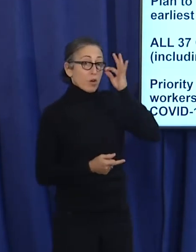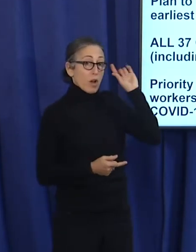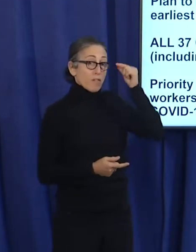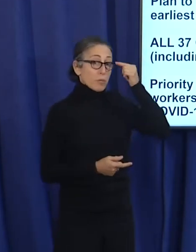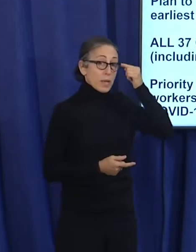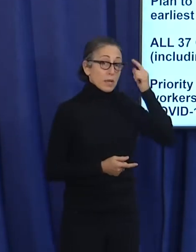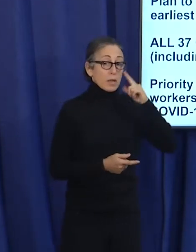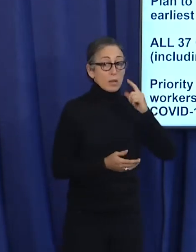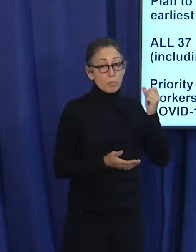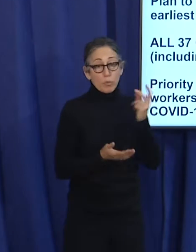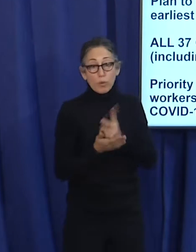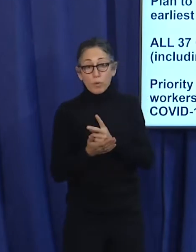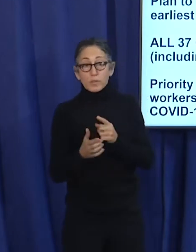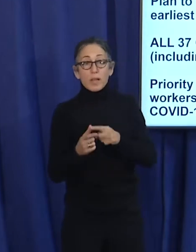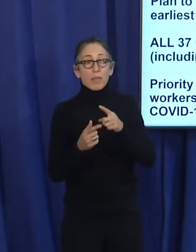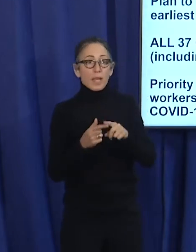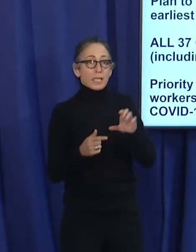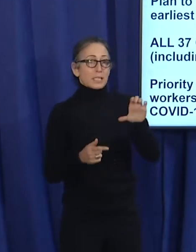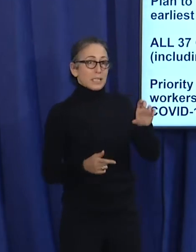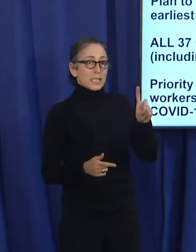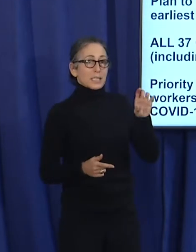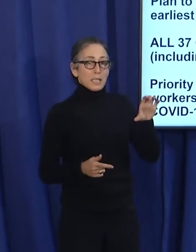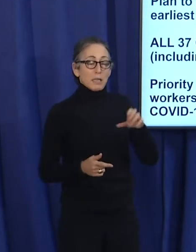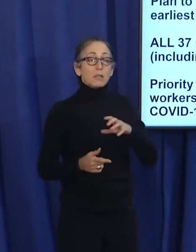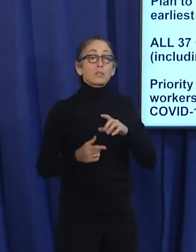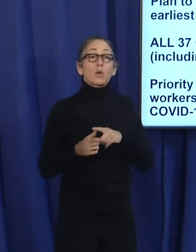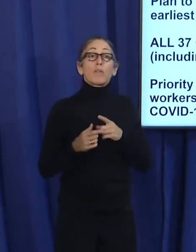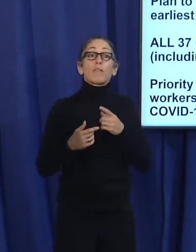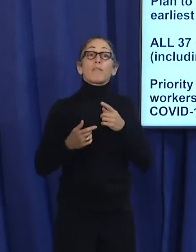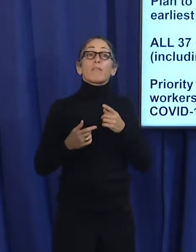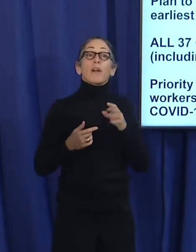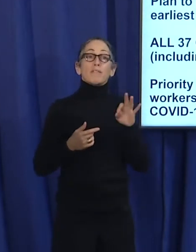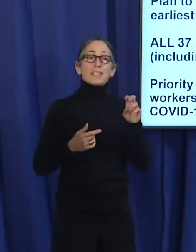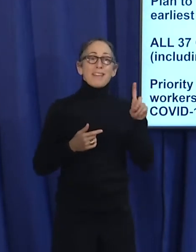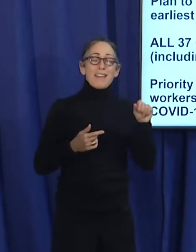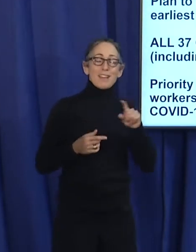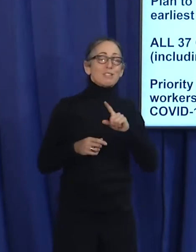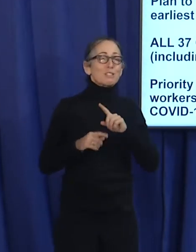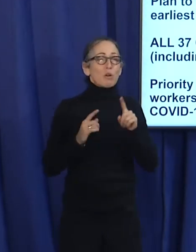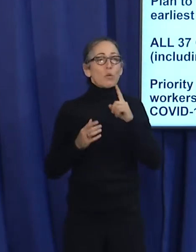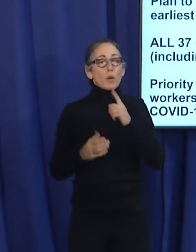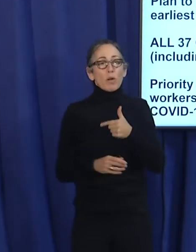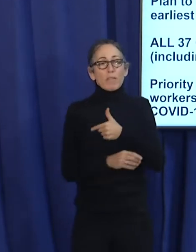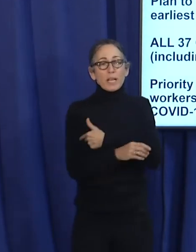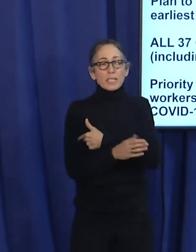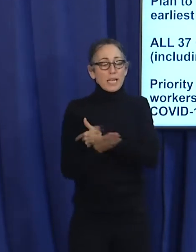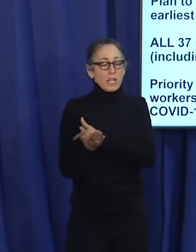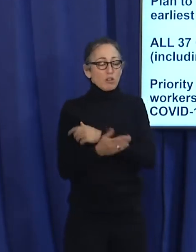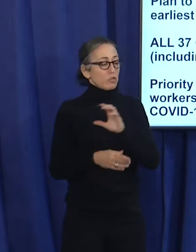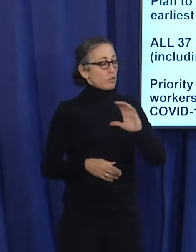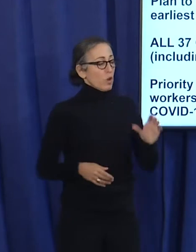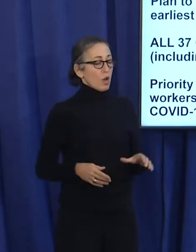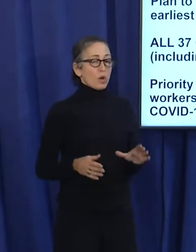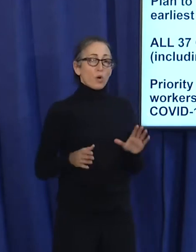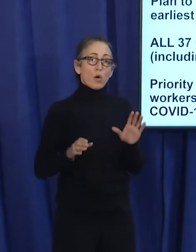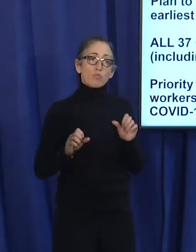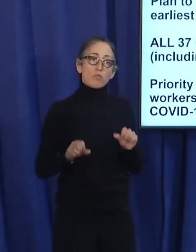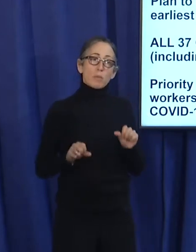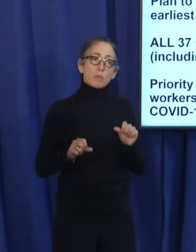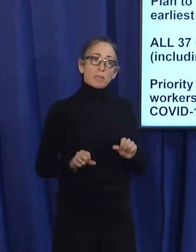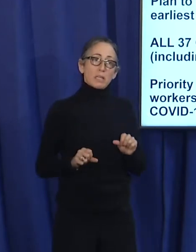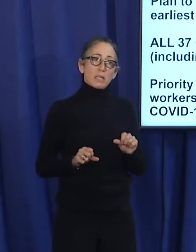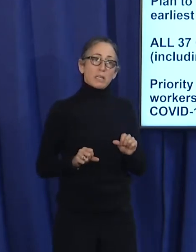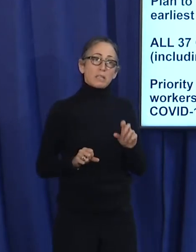the recommendation for vaccine. So I think it is likely that we will be vaccinating here in Chicago probably the 3rd week